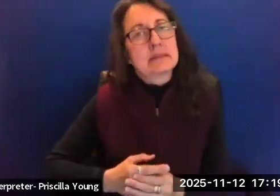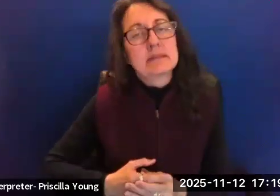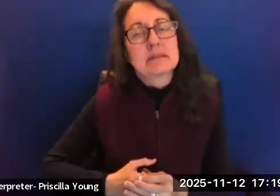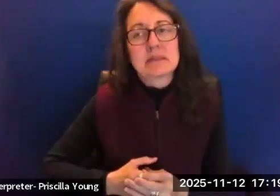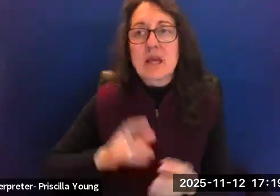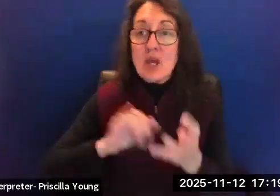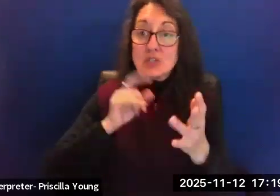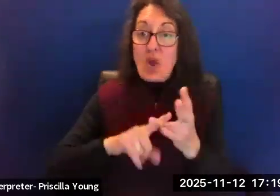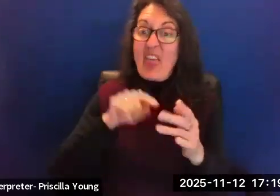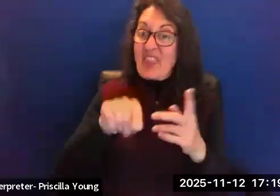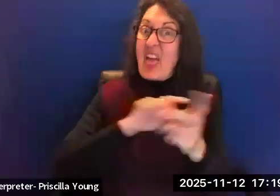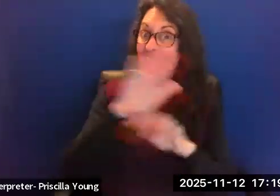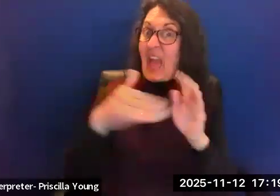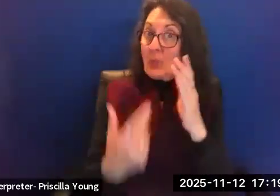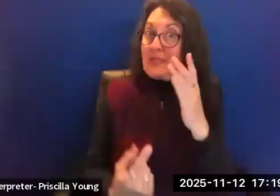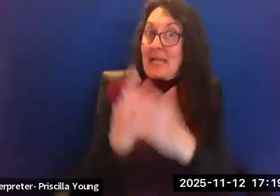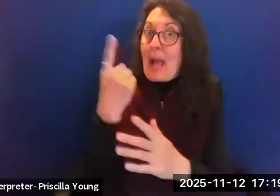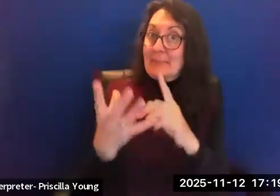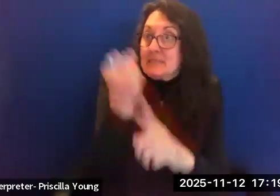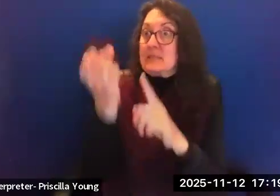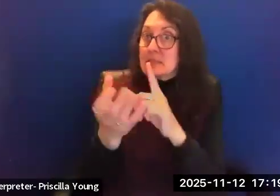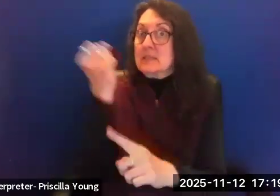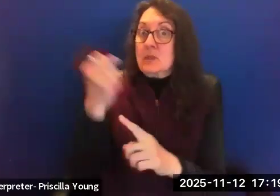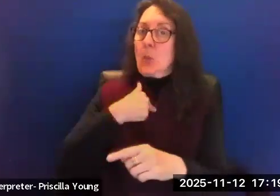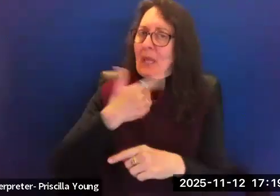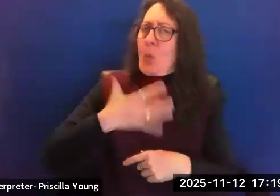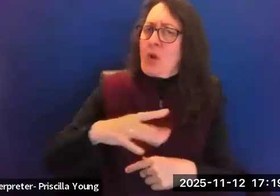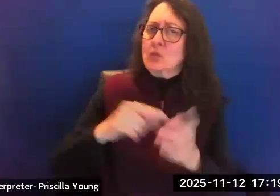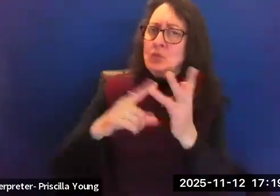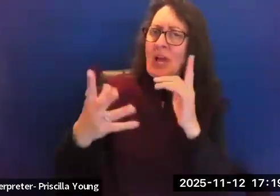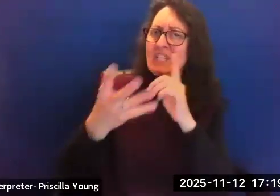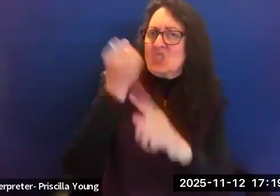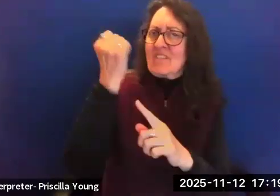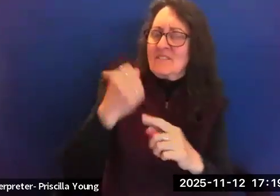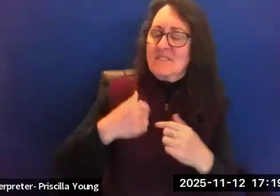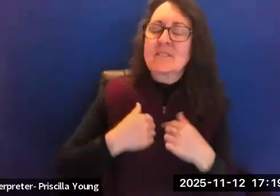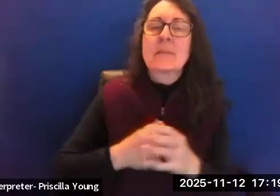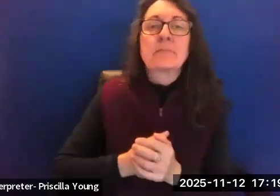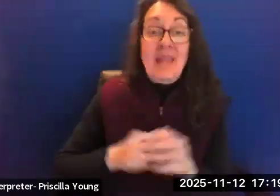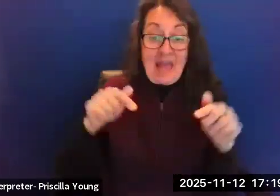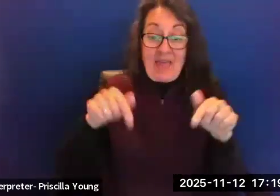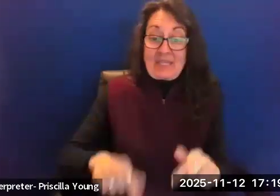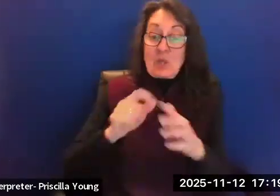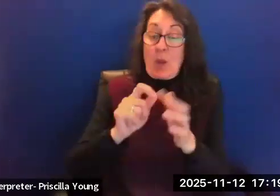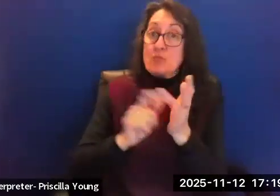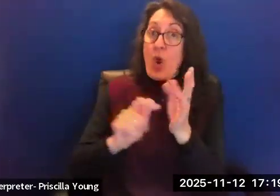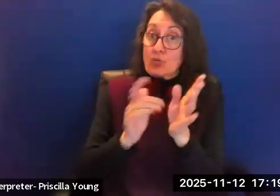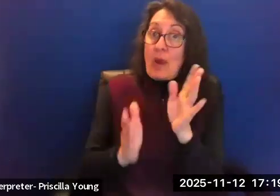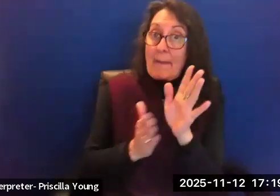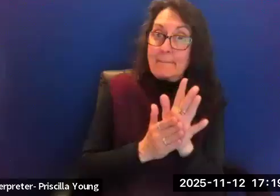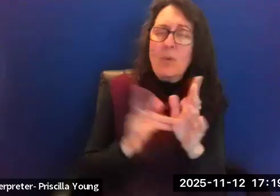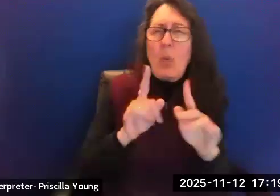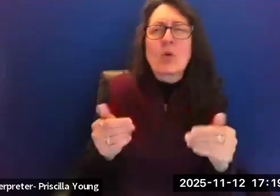So those are the outcomes. In terms of what this program is offering in